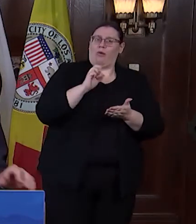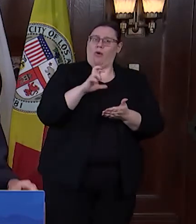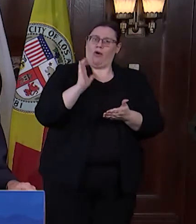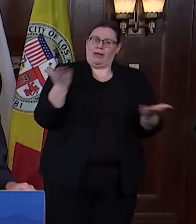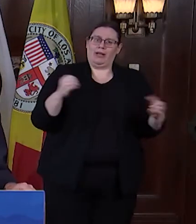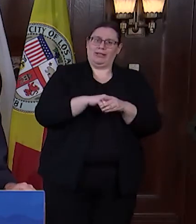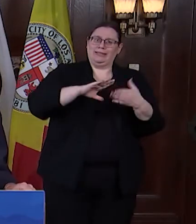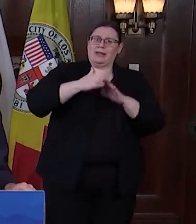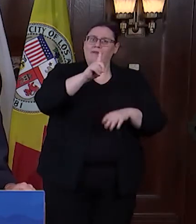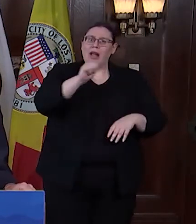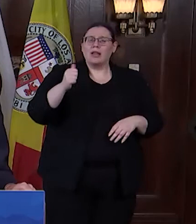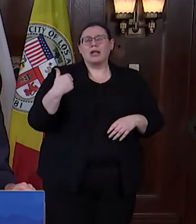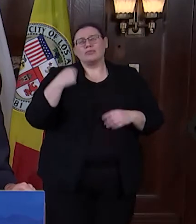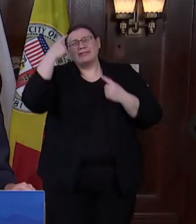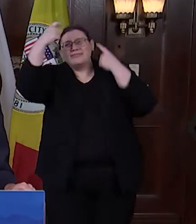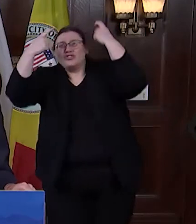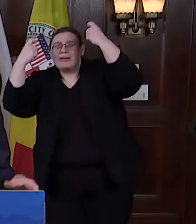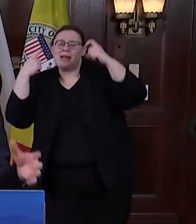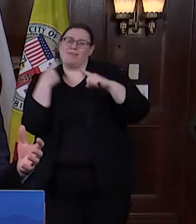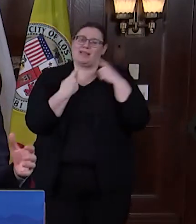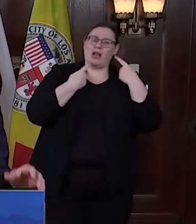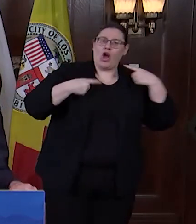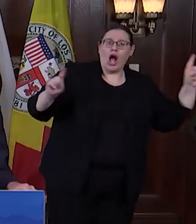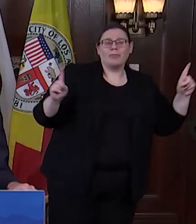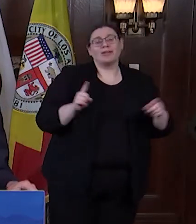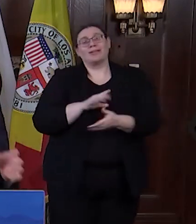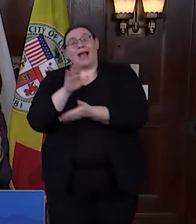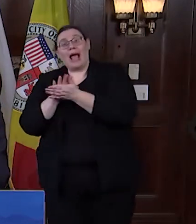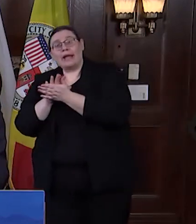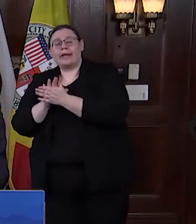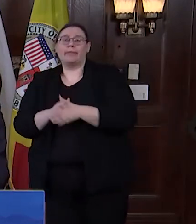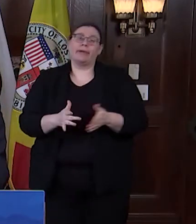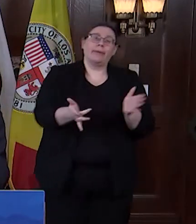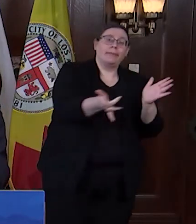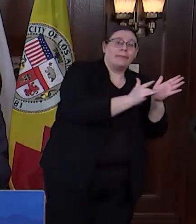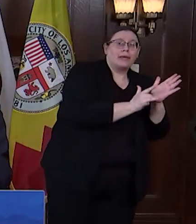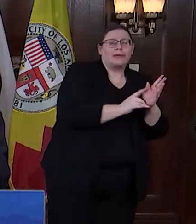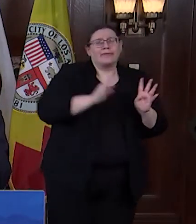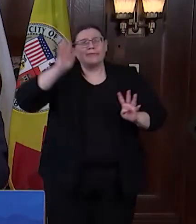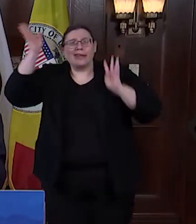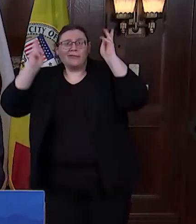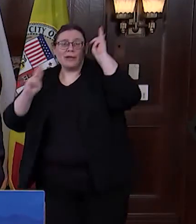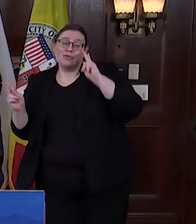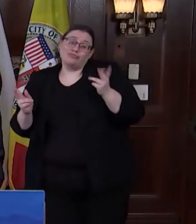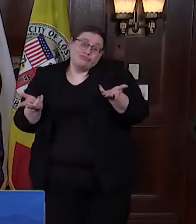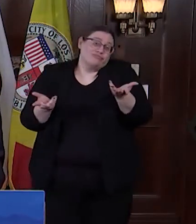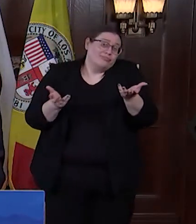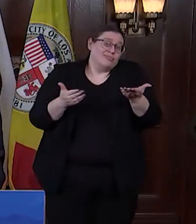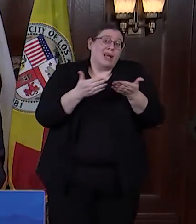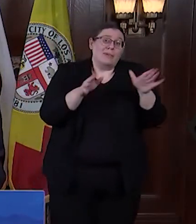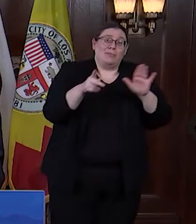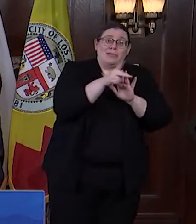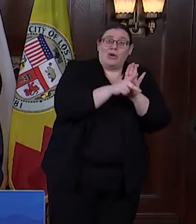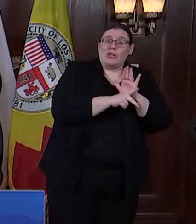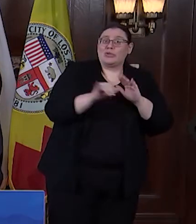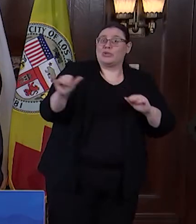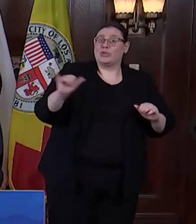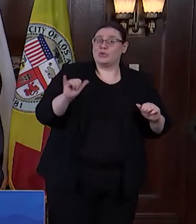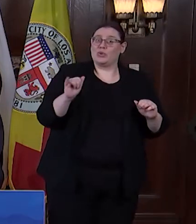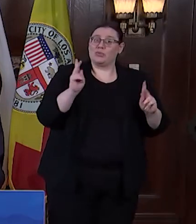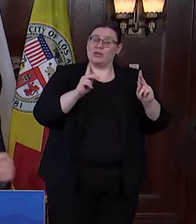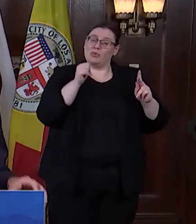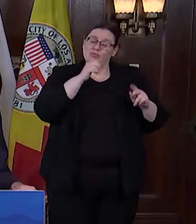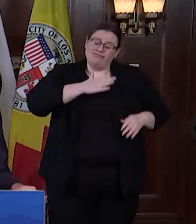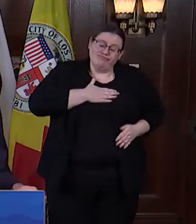and doers, with the academic institutions, the medical professionals, the innovators, and yes, the public policy folks who dare to take